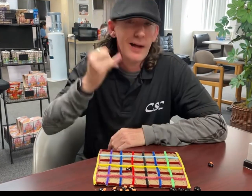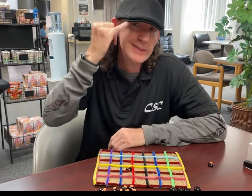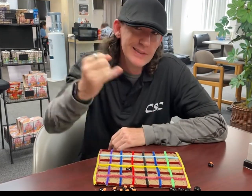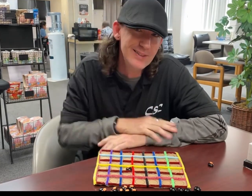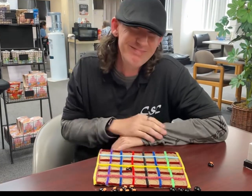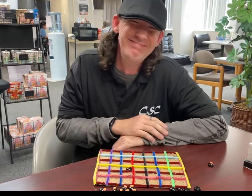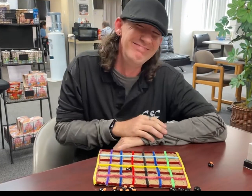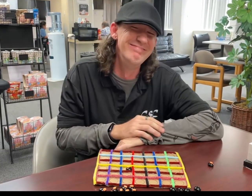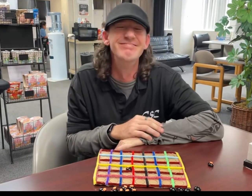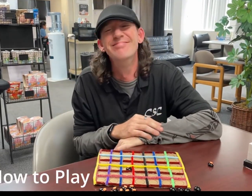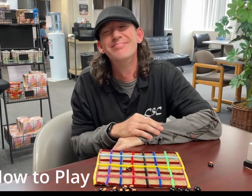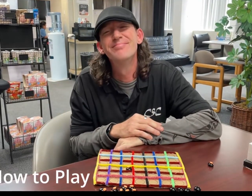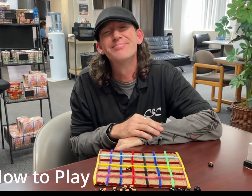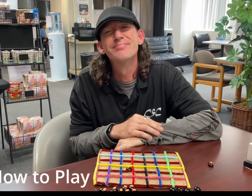thought of. So it's just my idea.